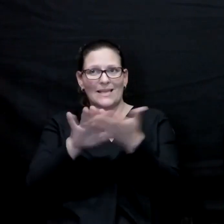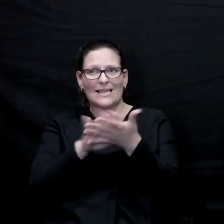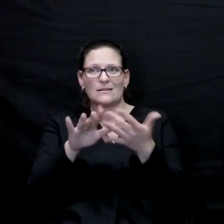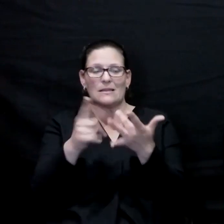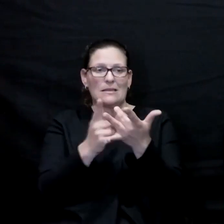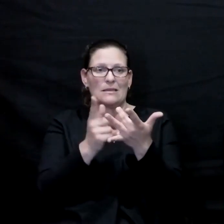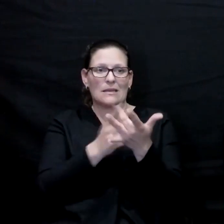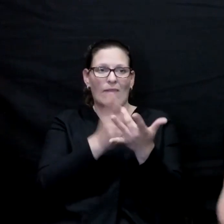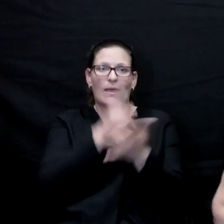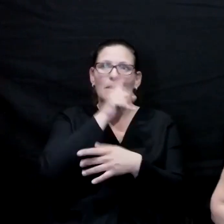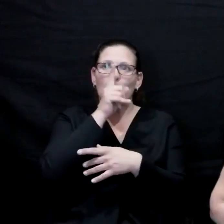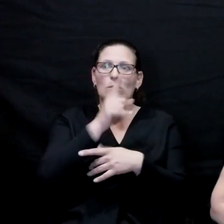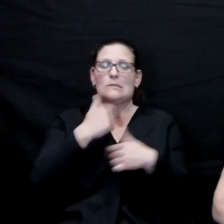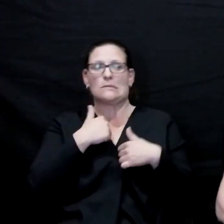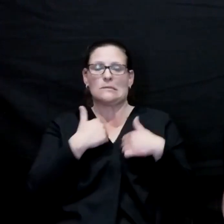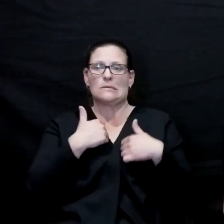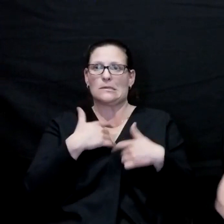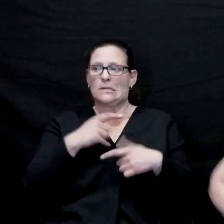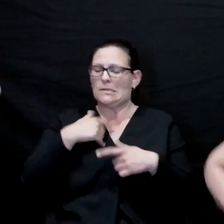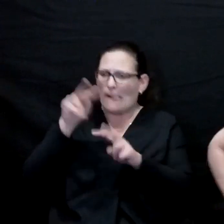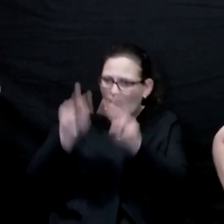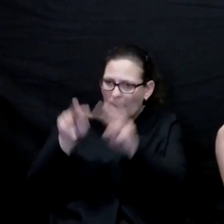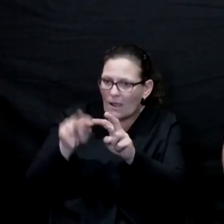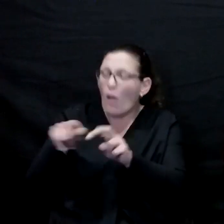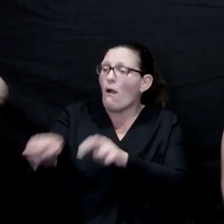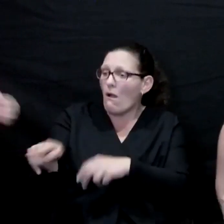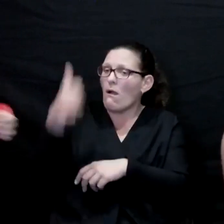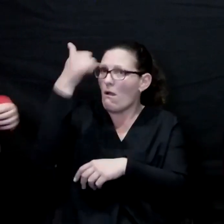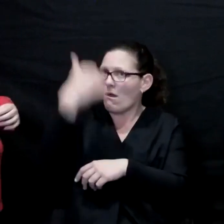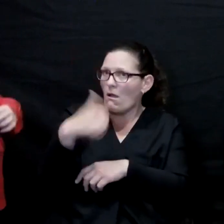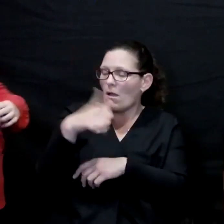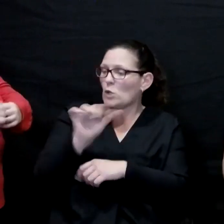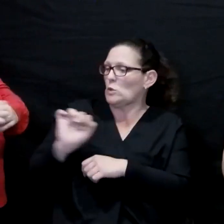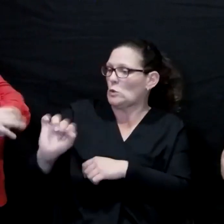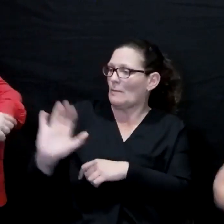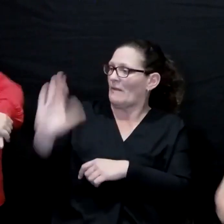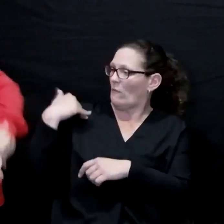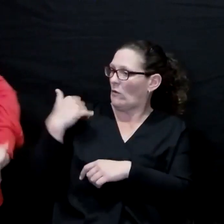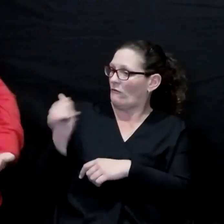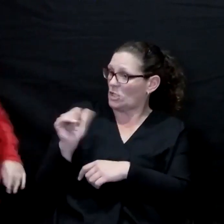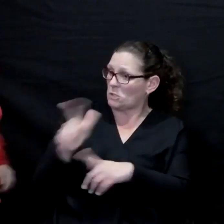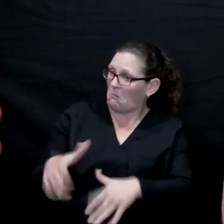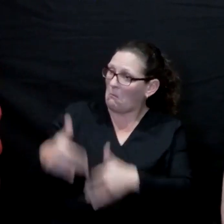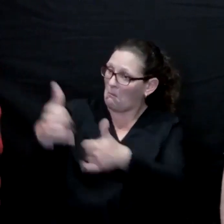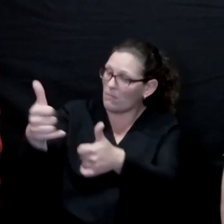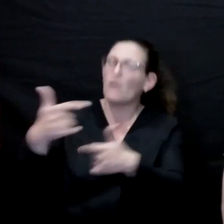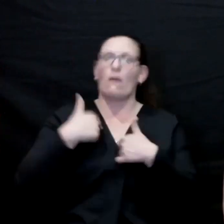that others are doing it. I think sometimes we feel more confident if we know that others have done it as well and been